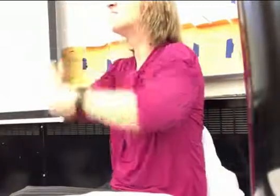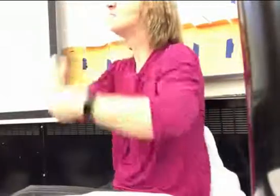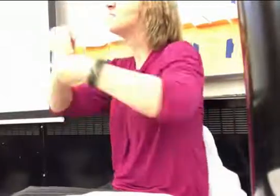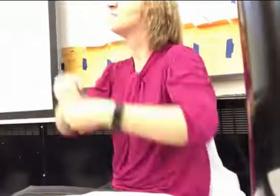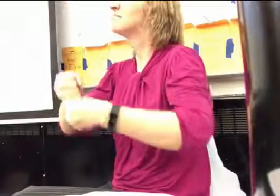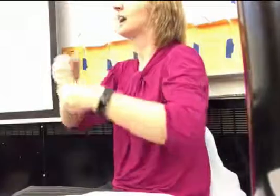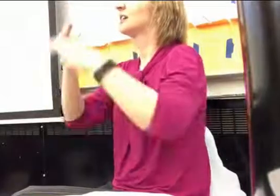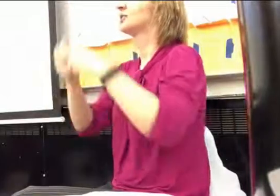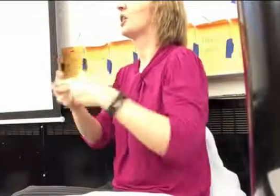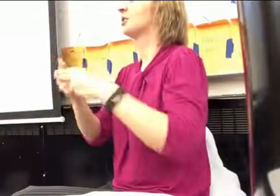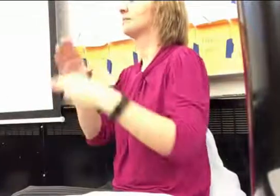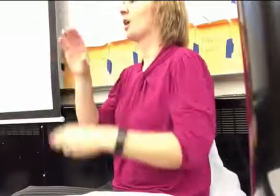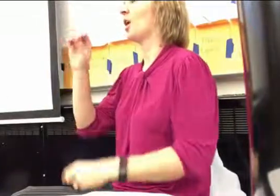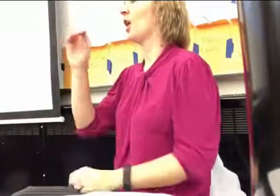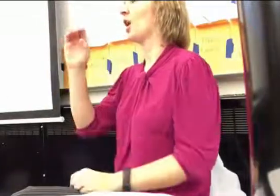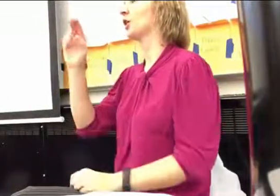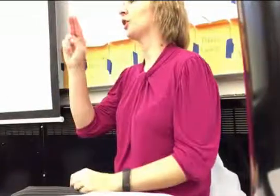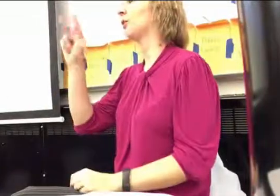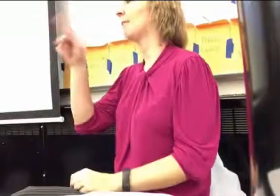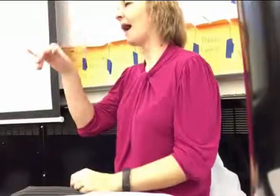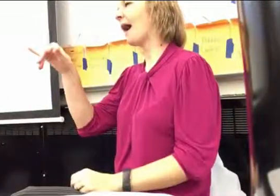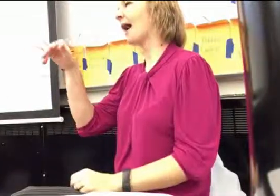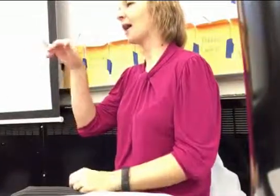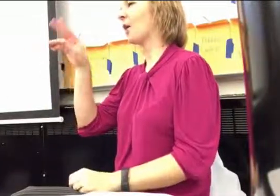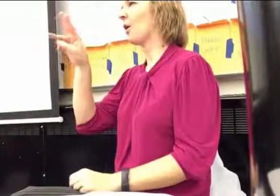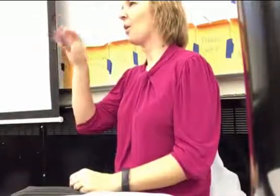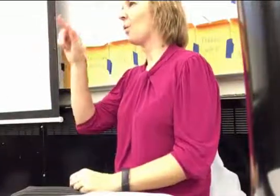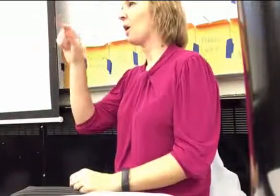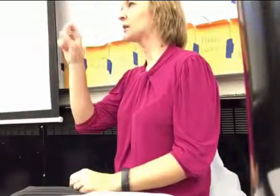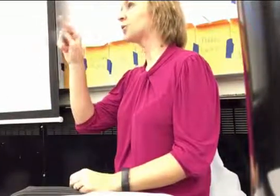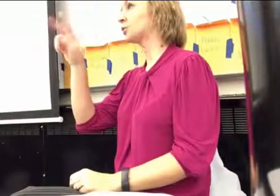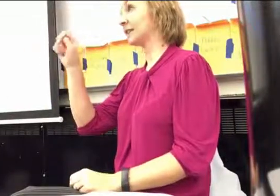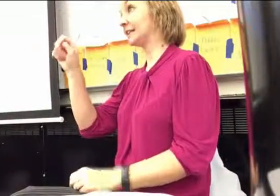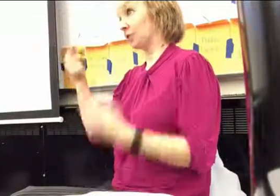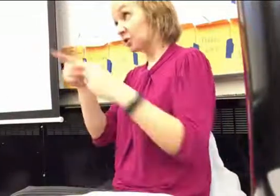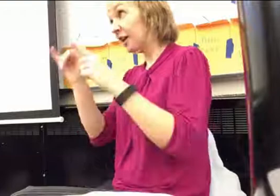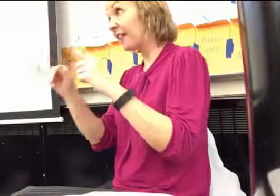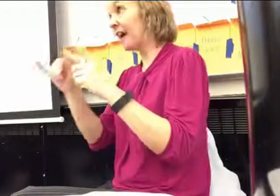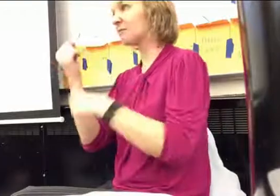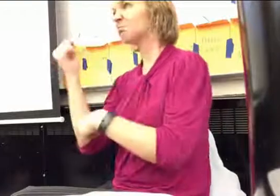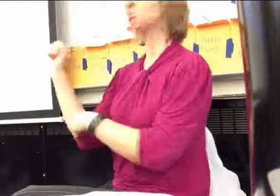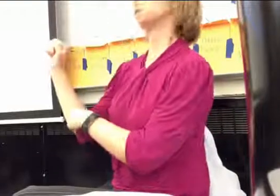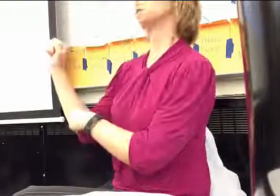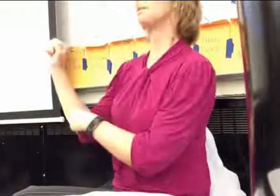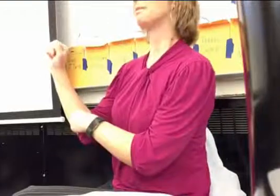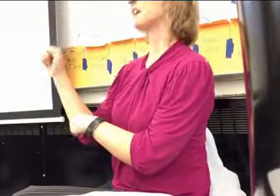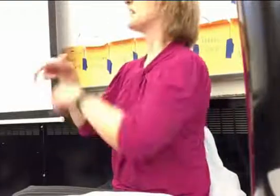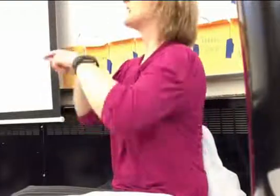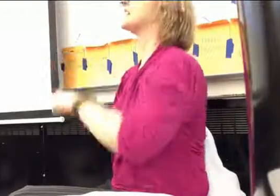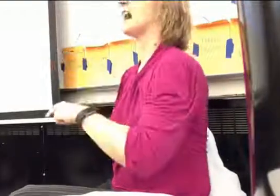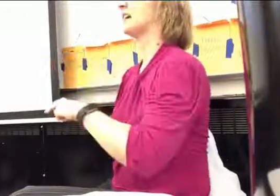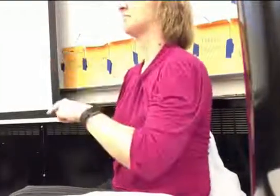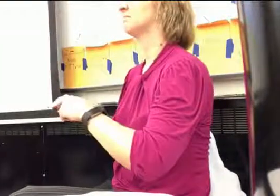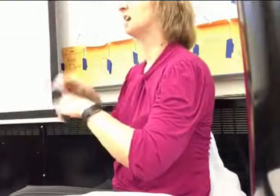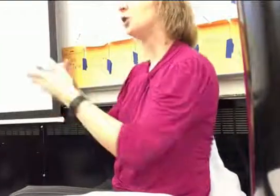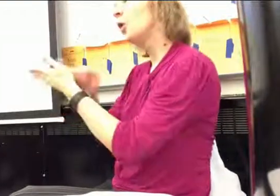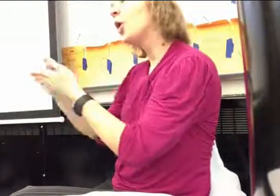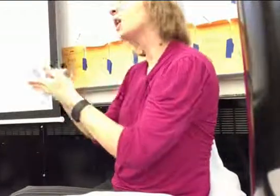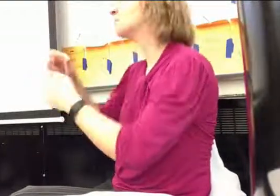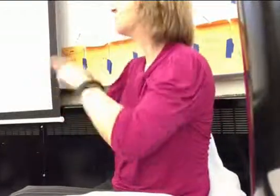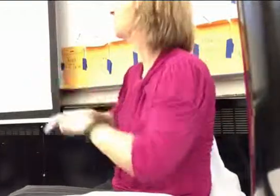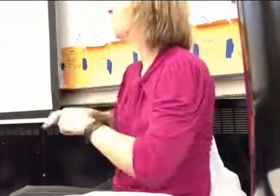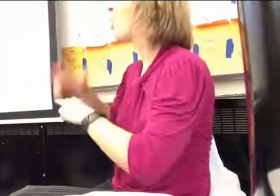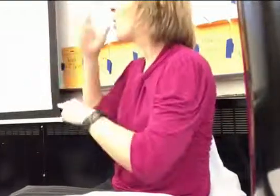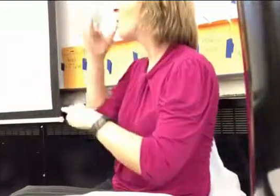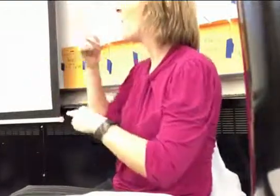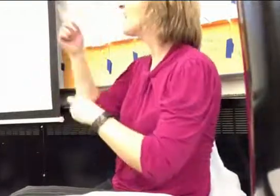Wall Street, where basically what happened is during this Occupy movement, they sat at Wall Street and they said, why are these CEOs